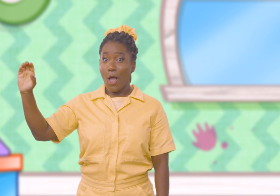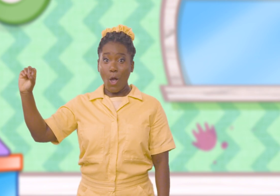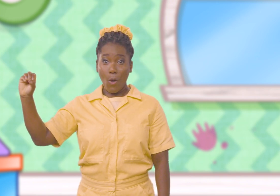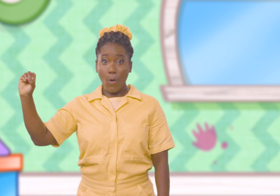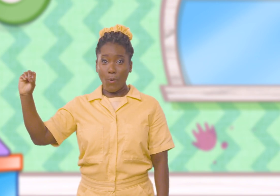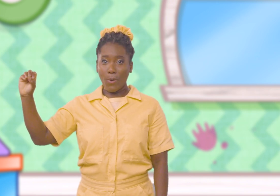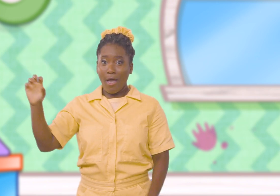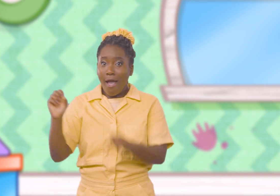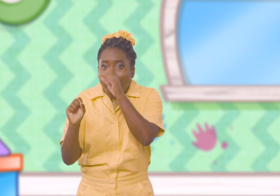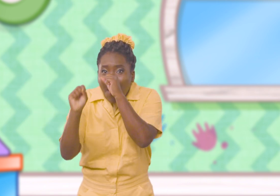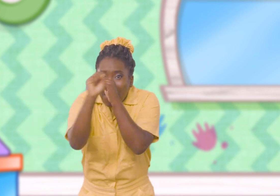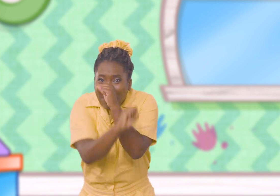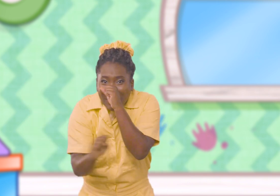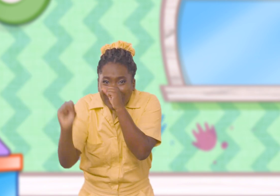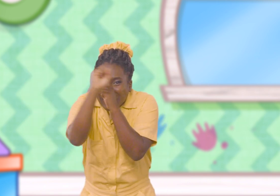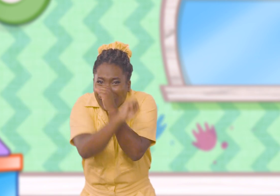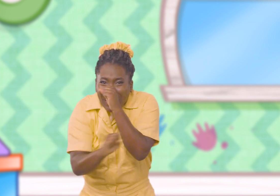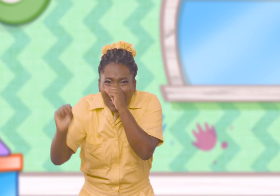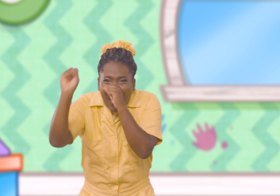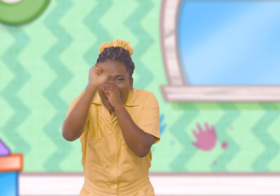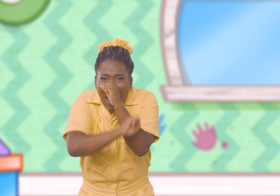M-O-S-Q-U-I-T-O. Mosquito.